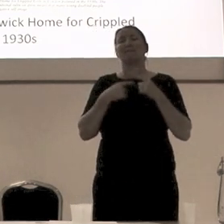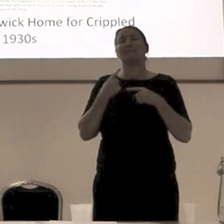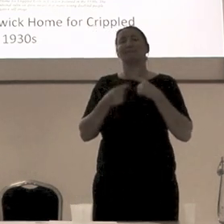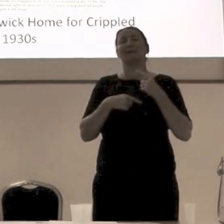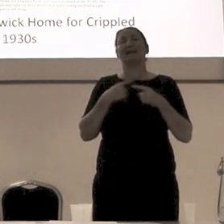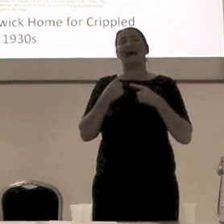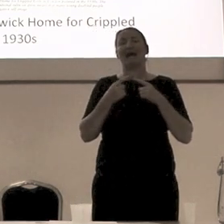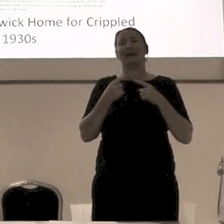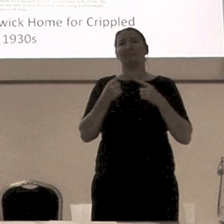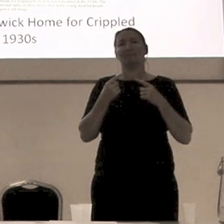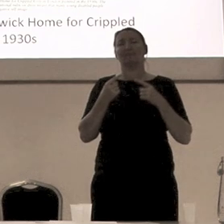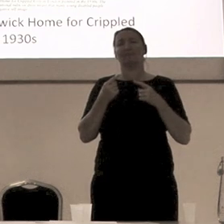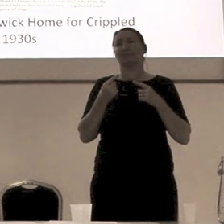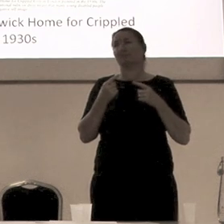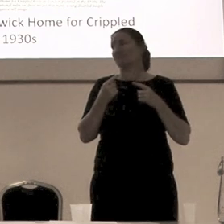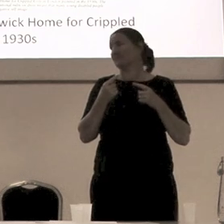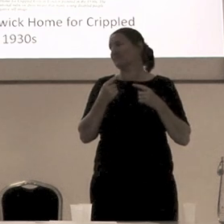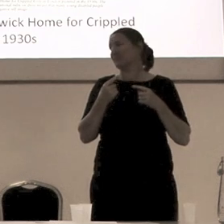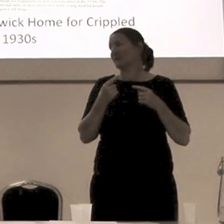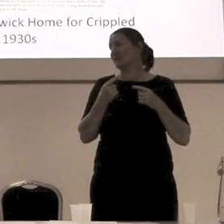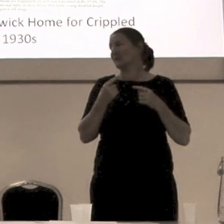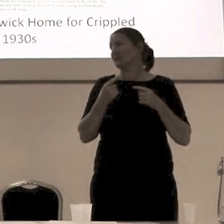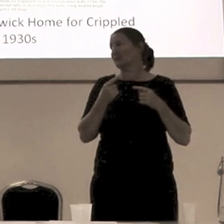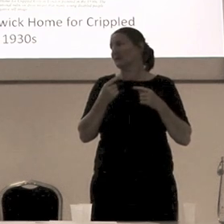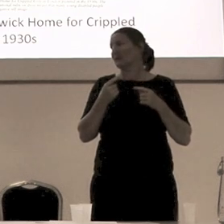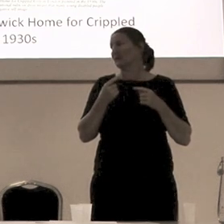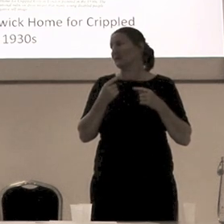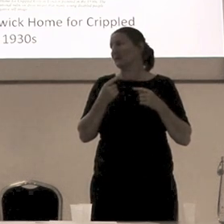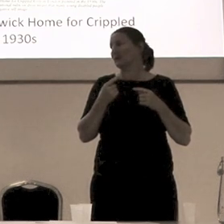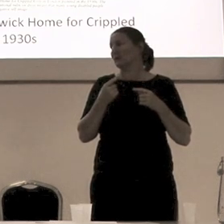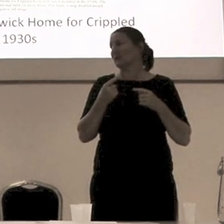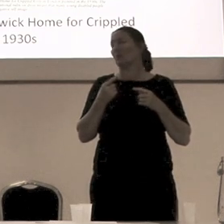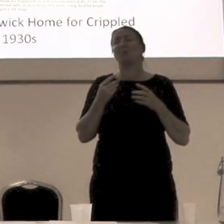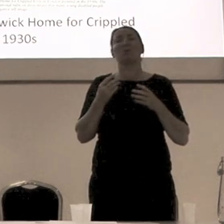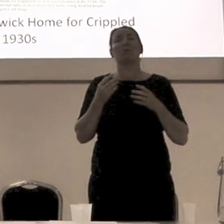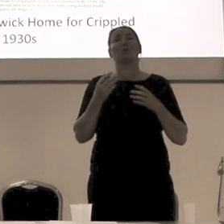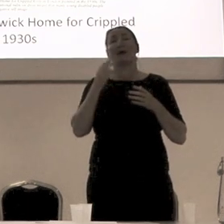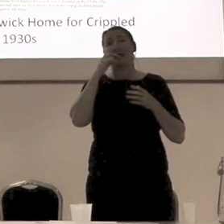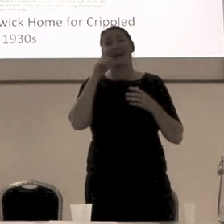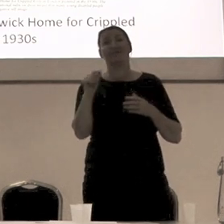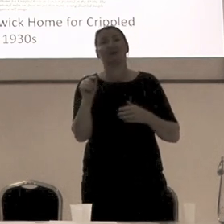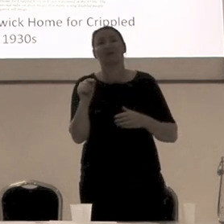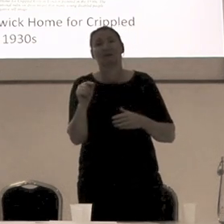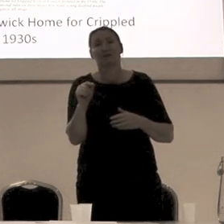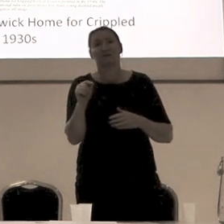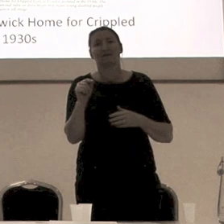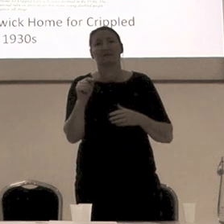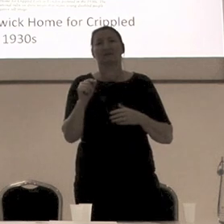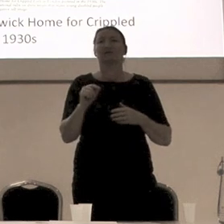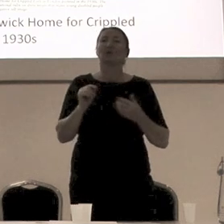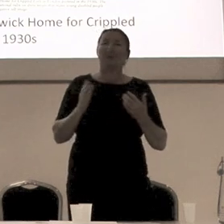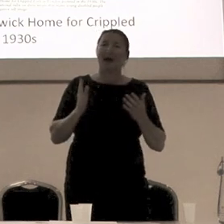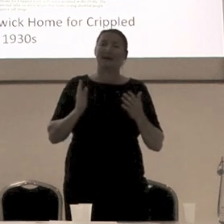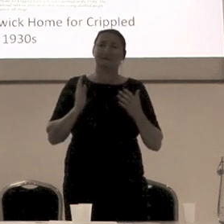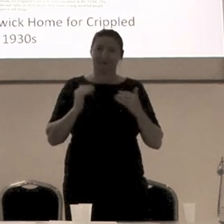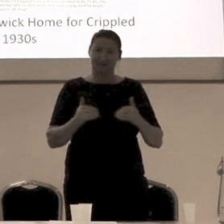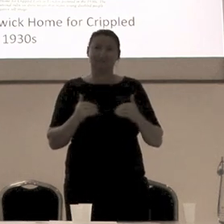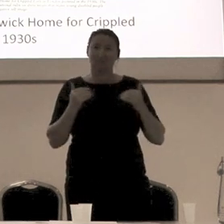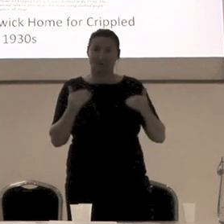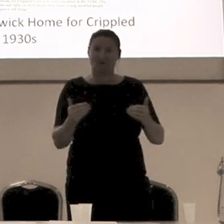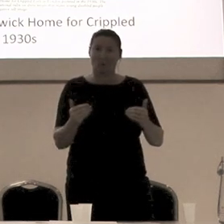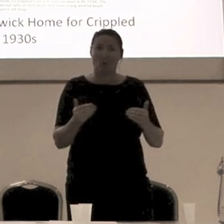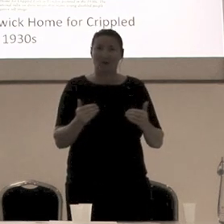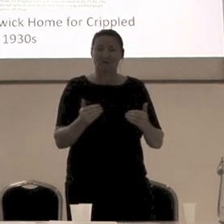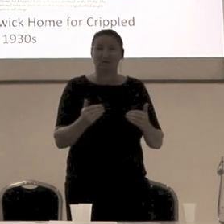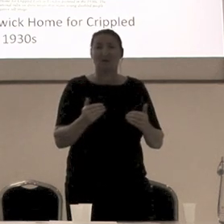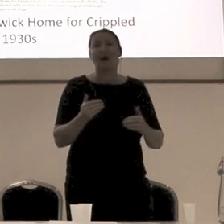several parliamentary committees it was that they shouldn't work in factories at all until they were 11, which was a great step forward. And then later